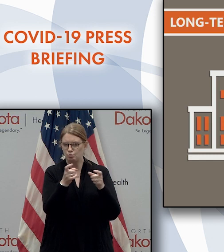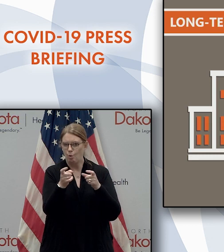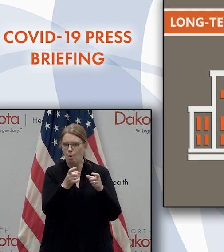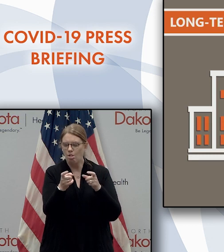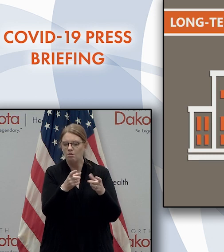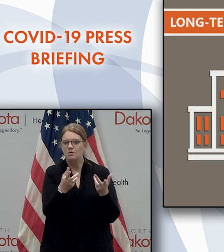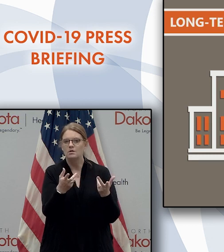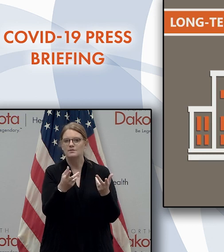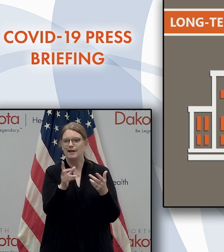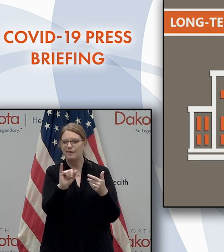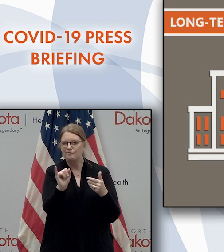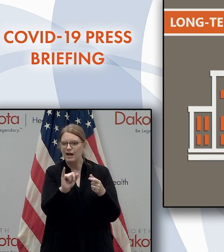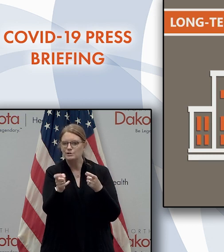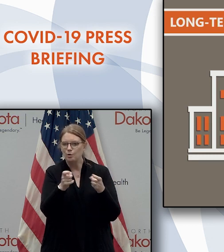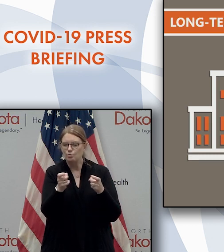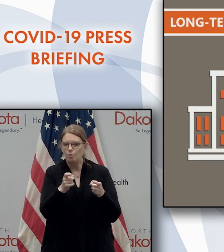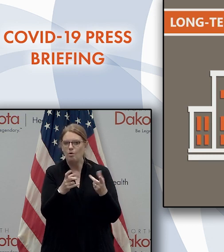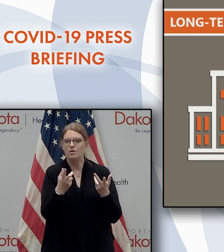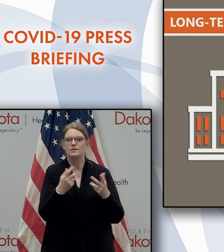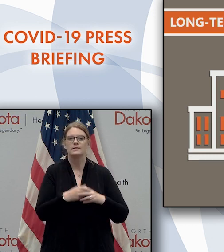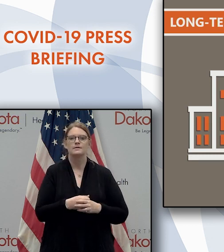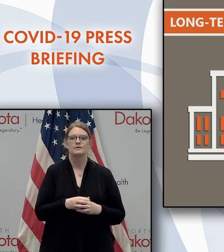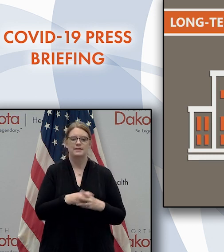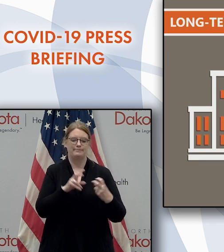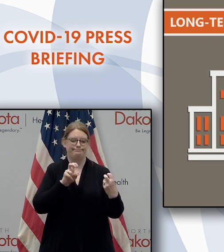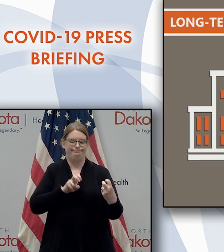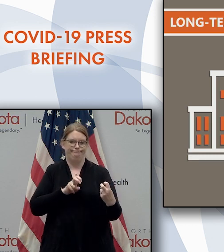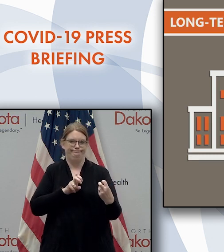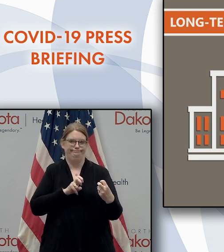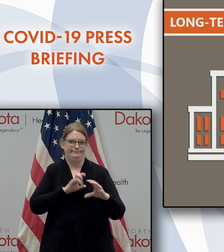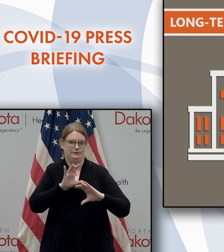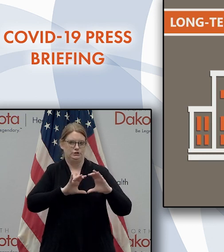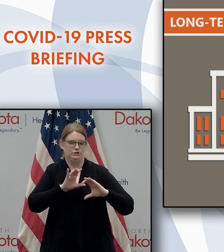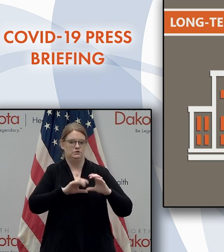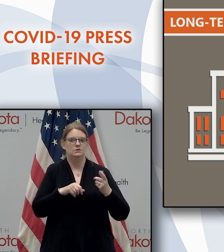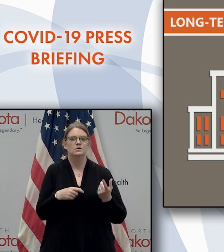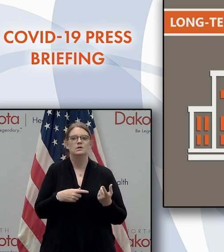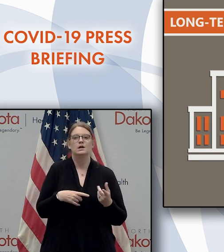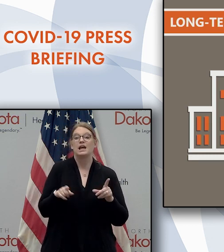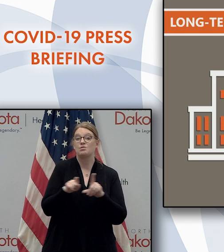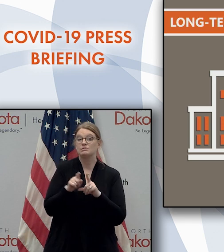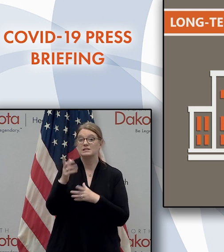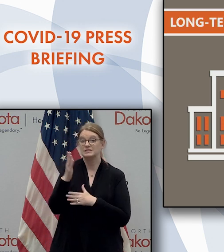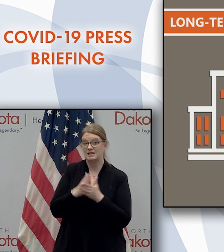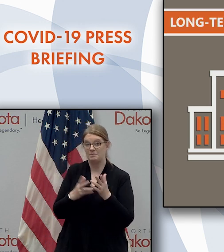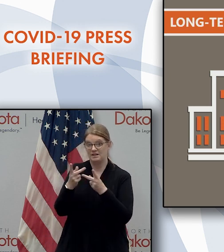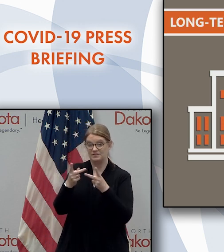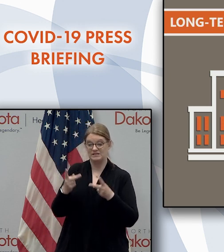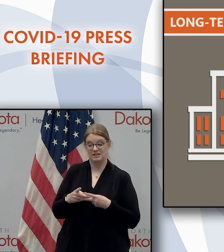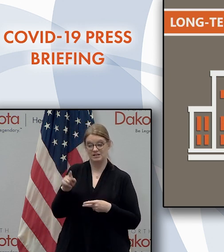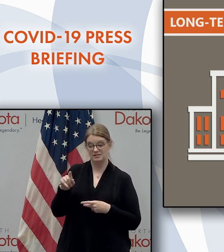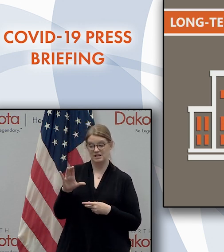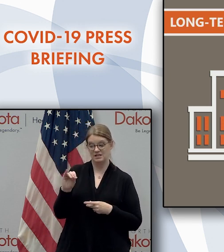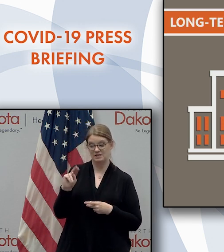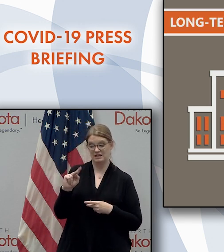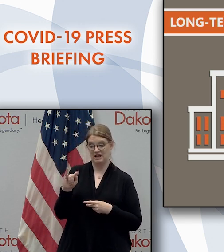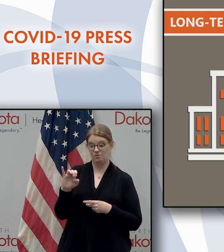the infection control measures. Furthermore, this week, some of the facilities who were in counties that had